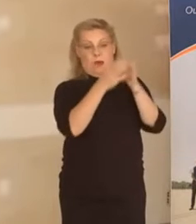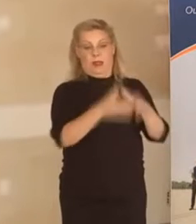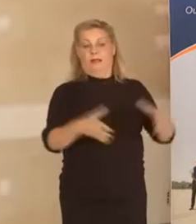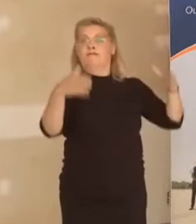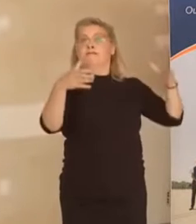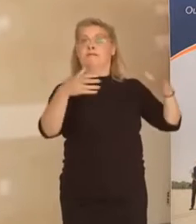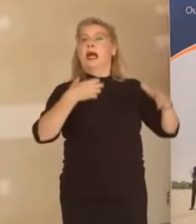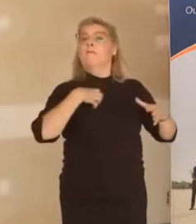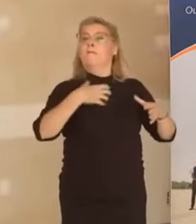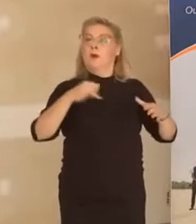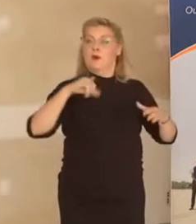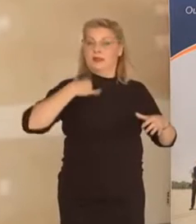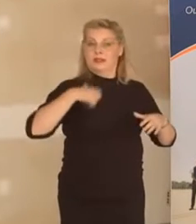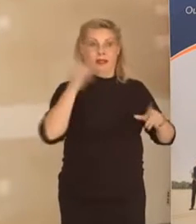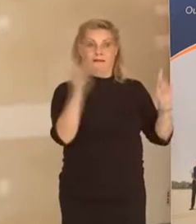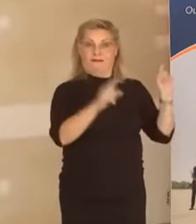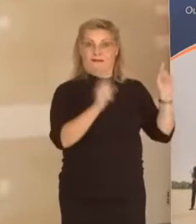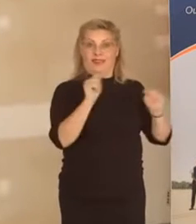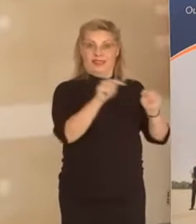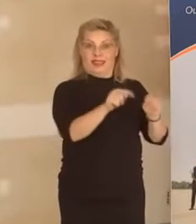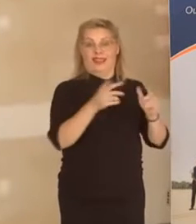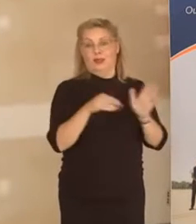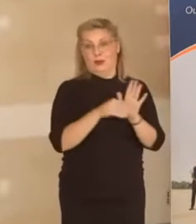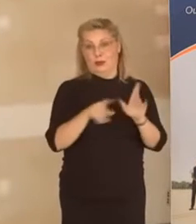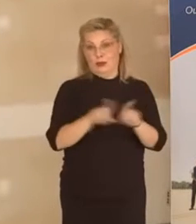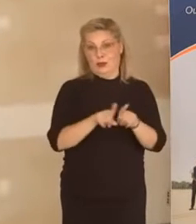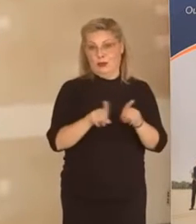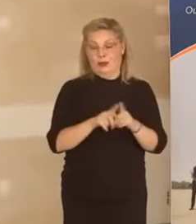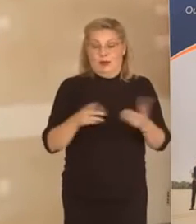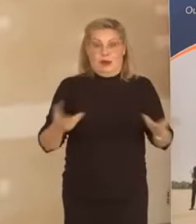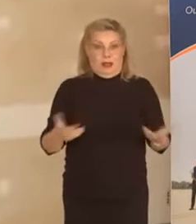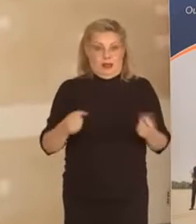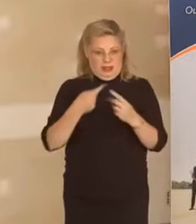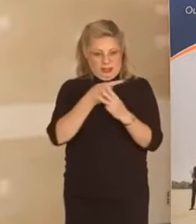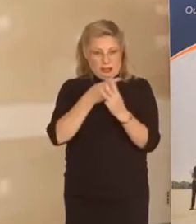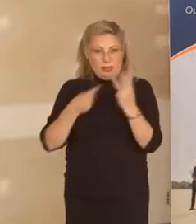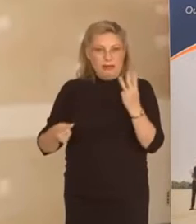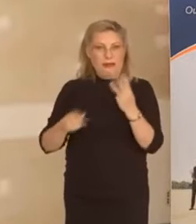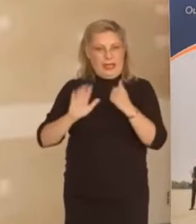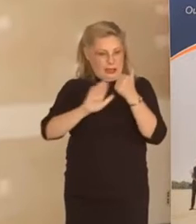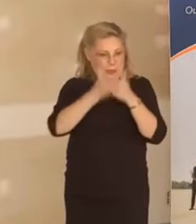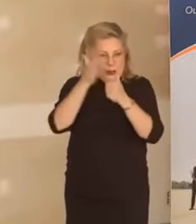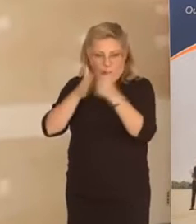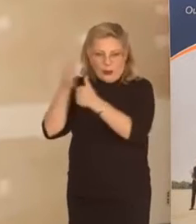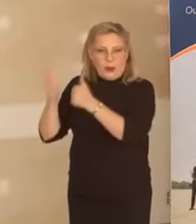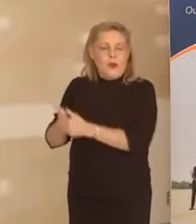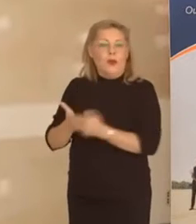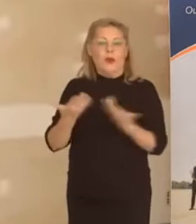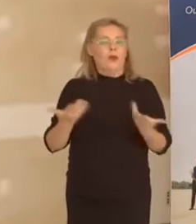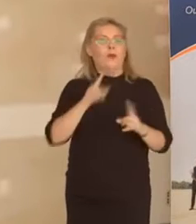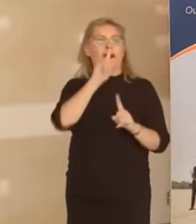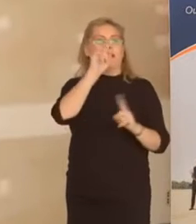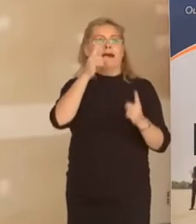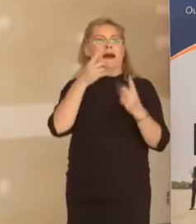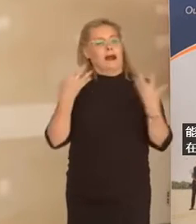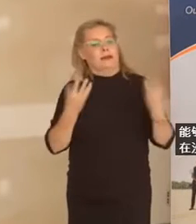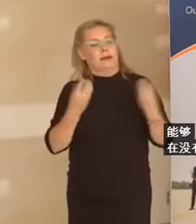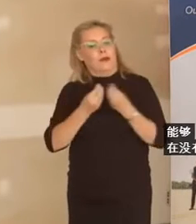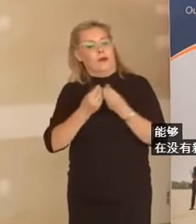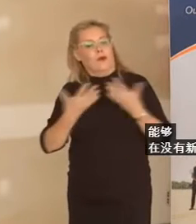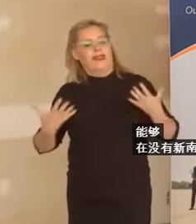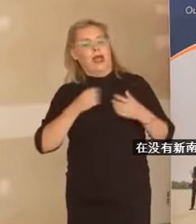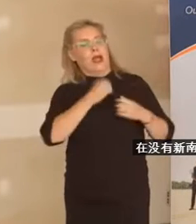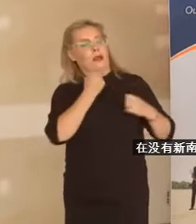very significantly. And so we wouldn't have been able to do all of these things. We would not have been able to expand our